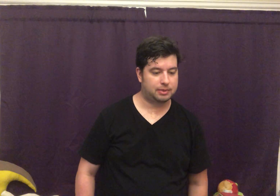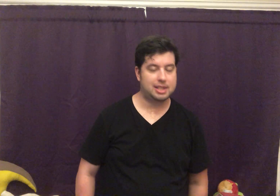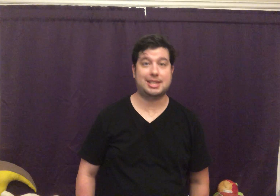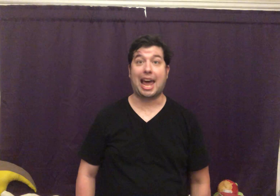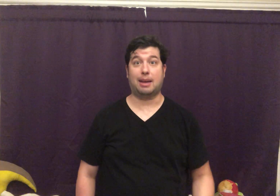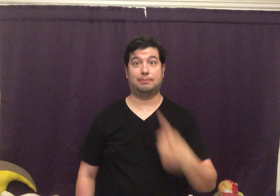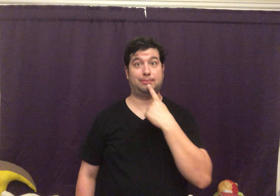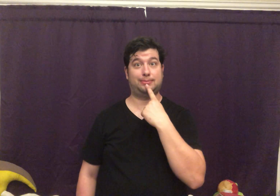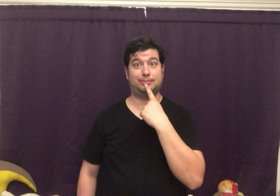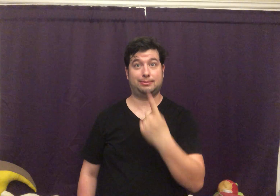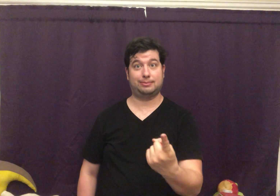Say.